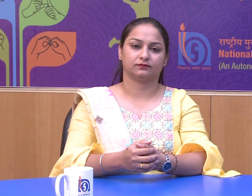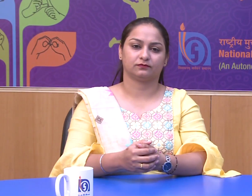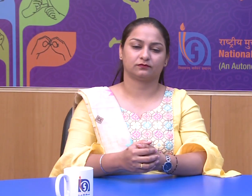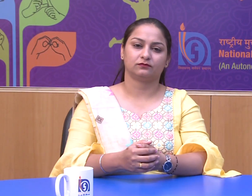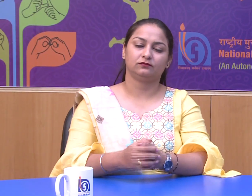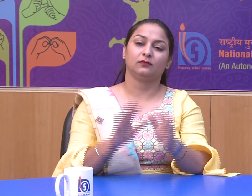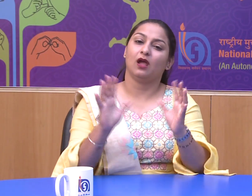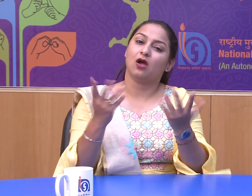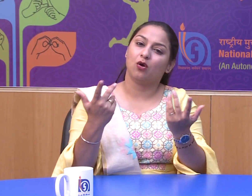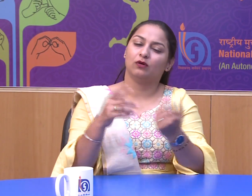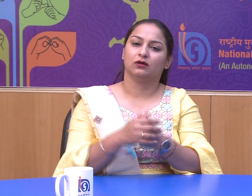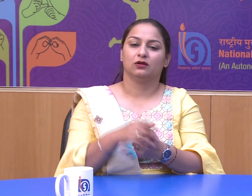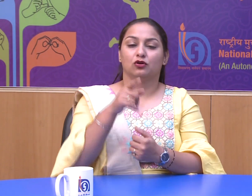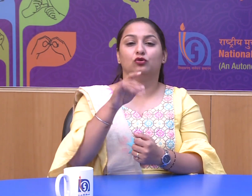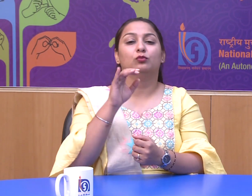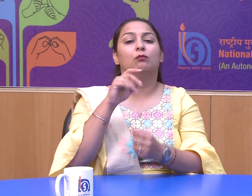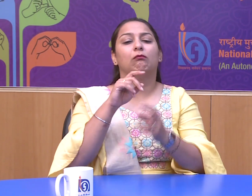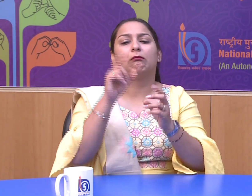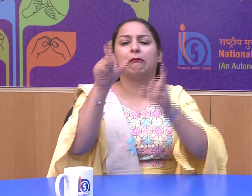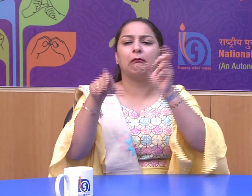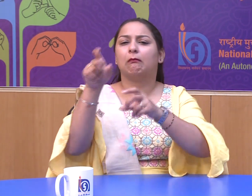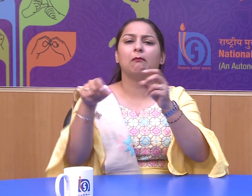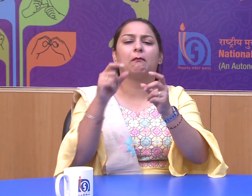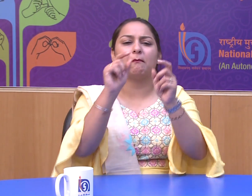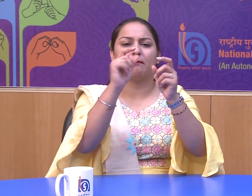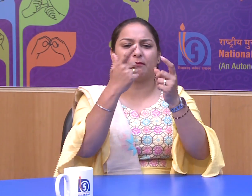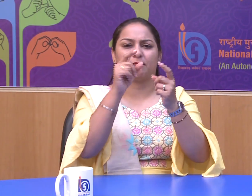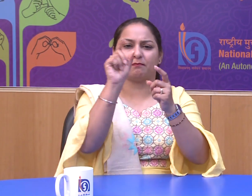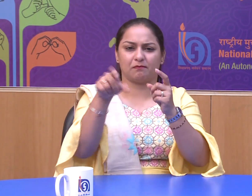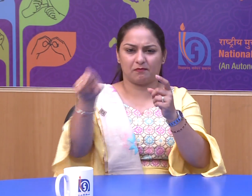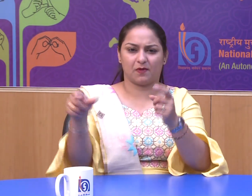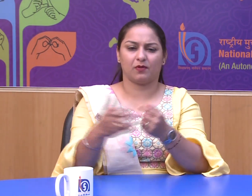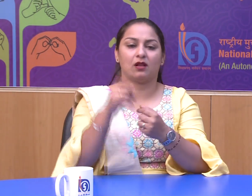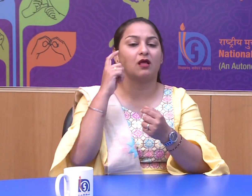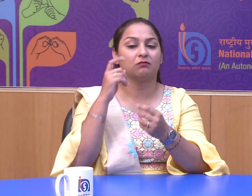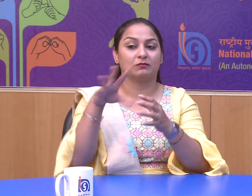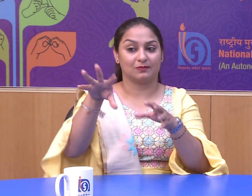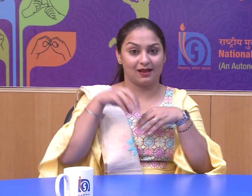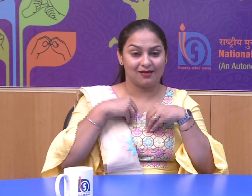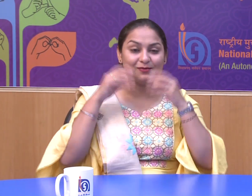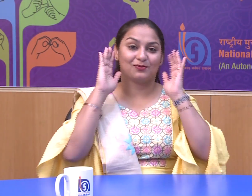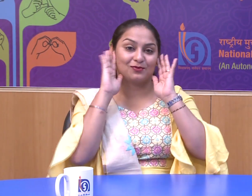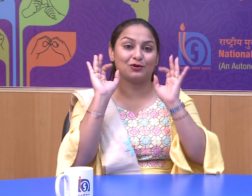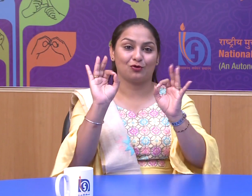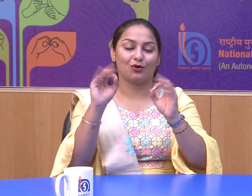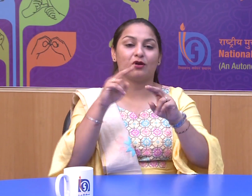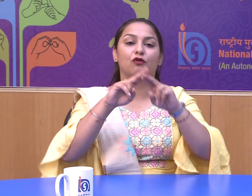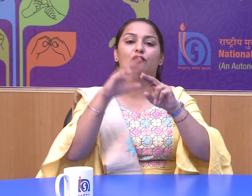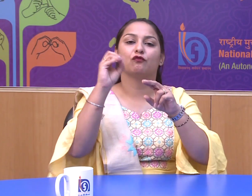However, ordinary people retained the flair for folk music and